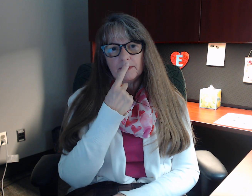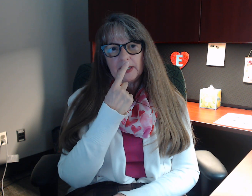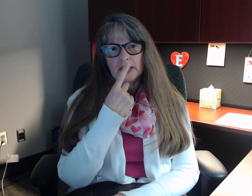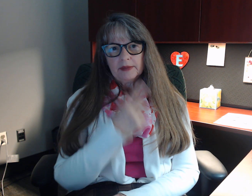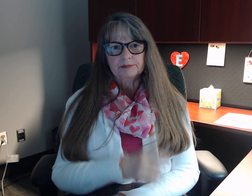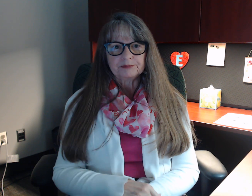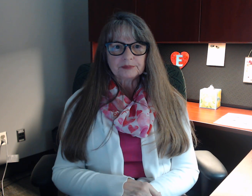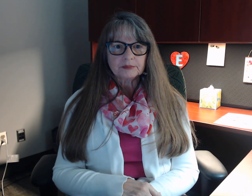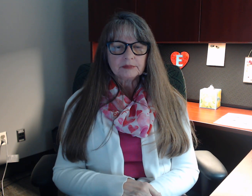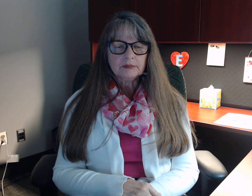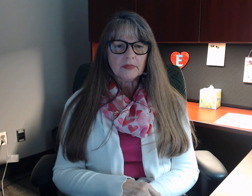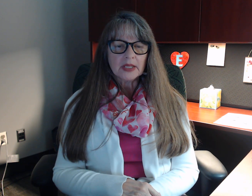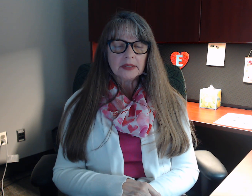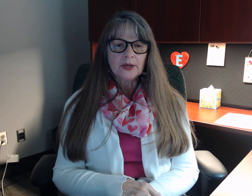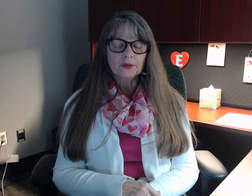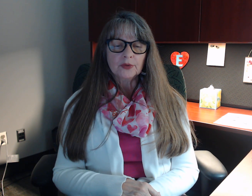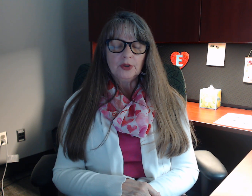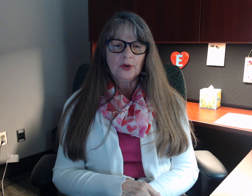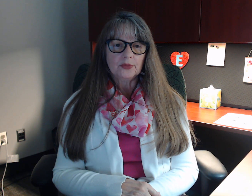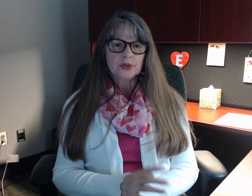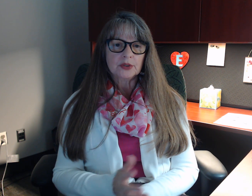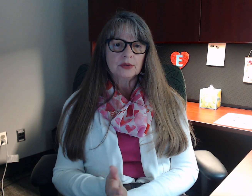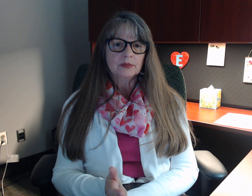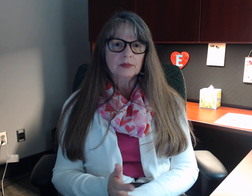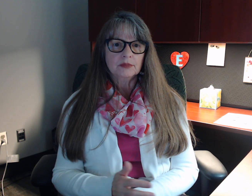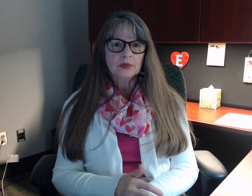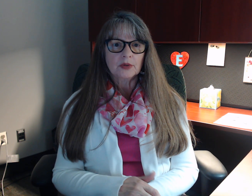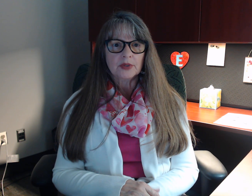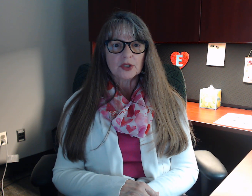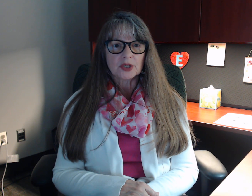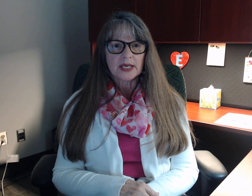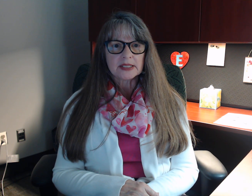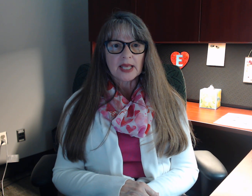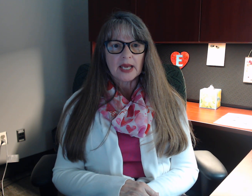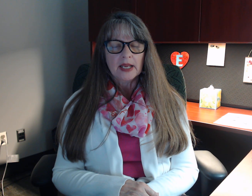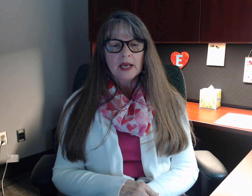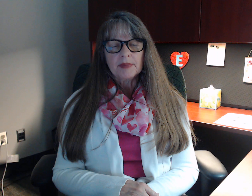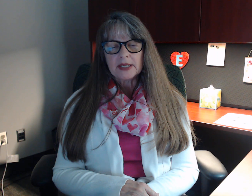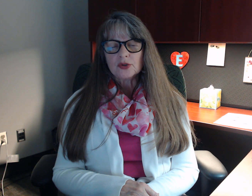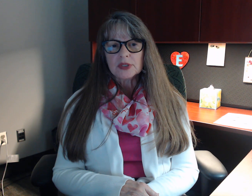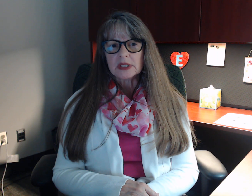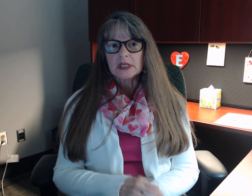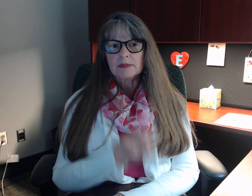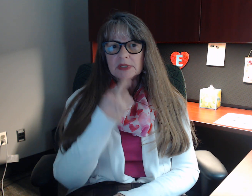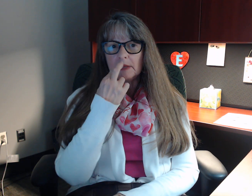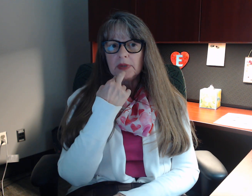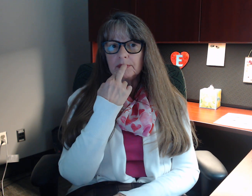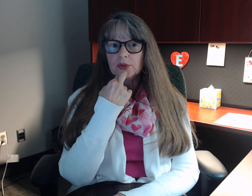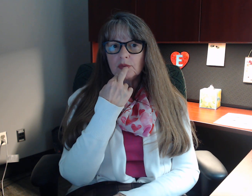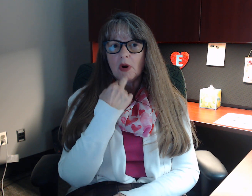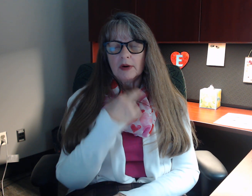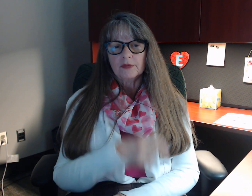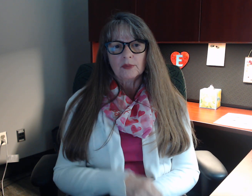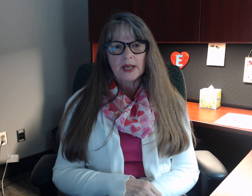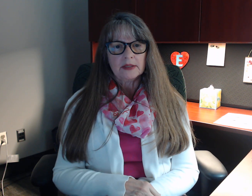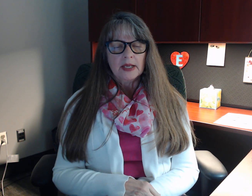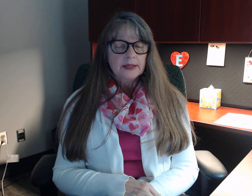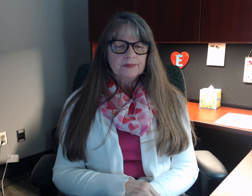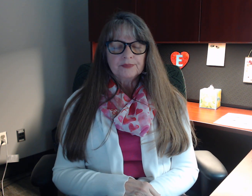pink later, for, you know, to, you know, initialize that. But I do see some people do R for red.